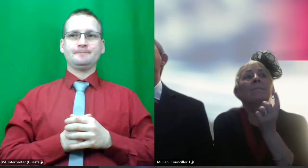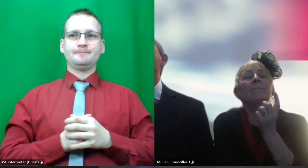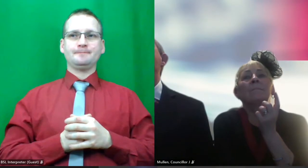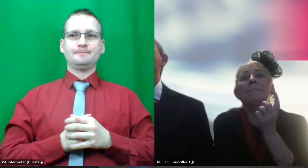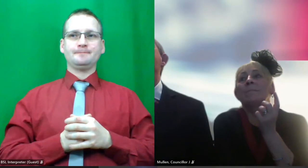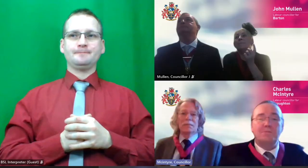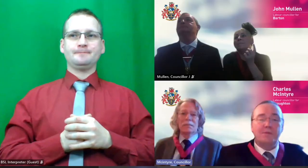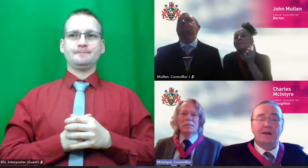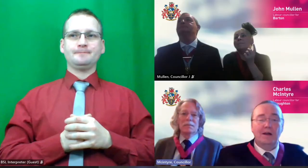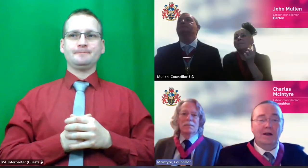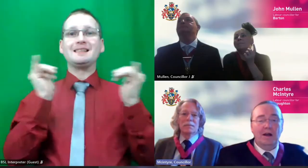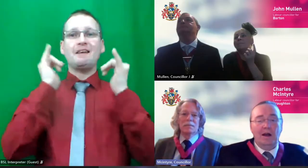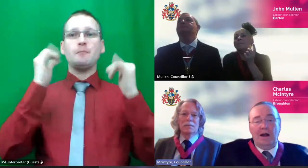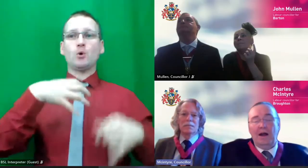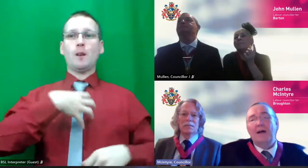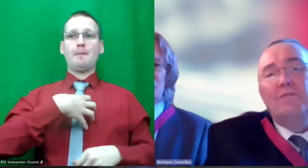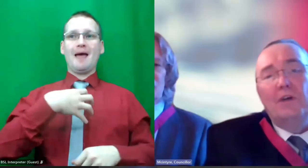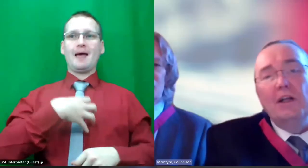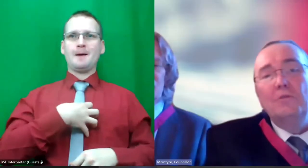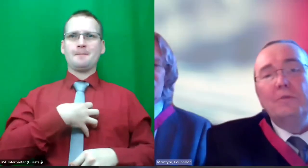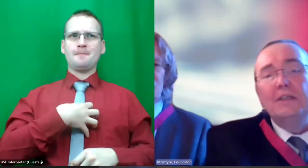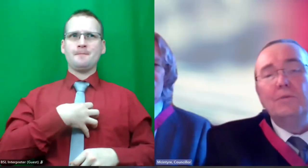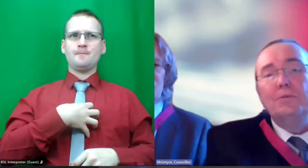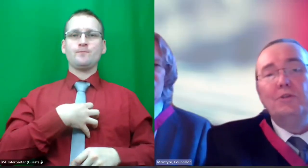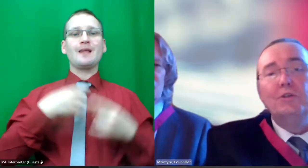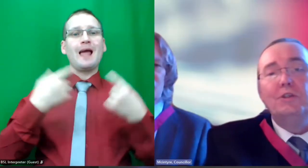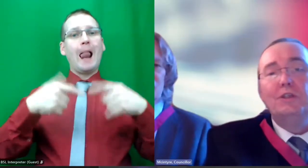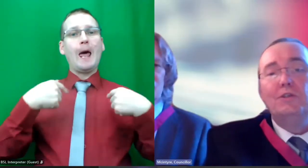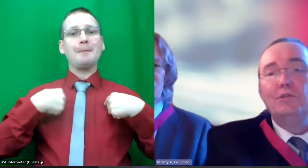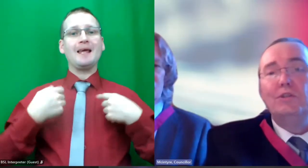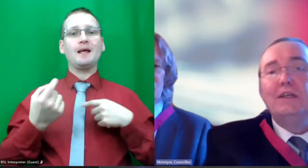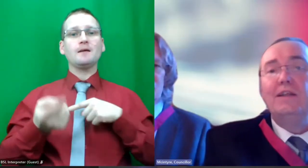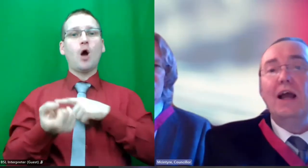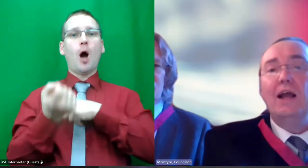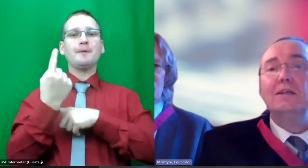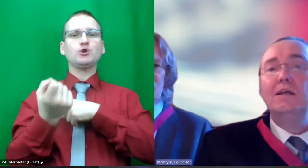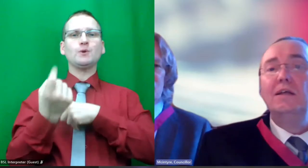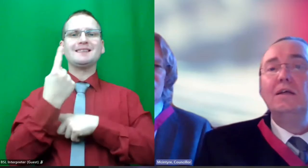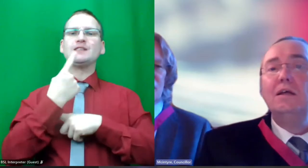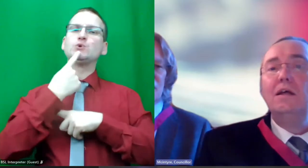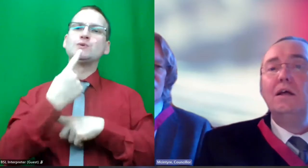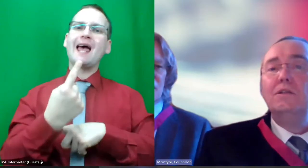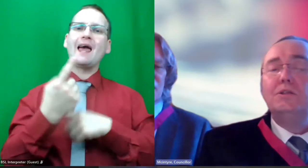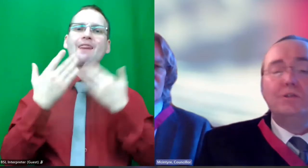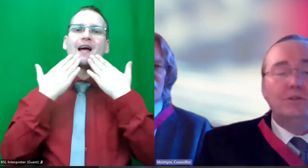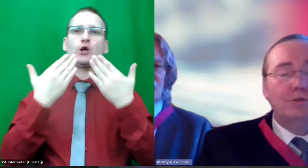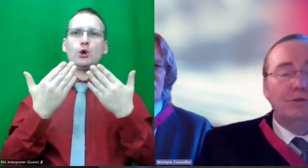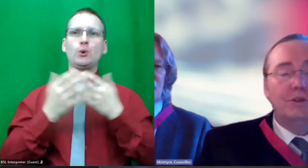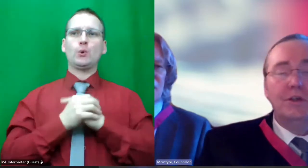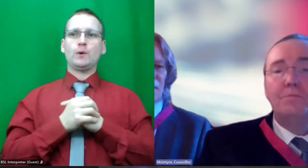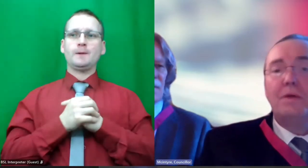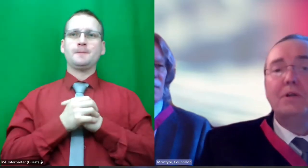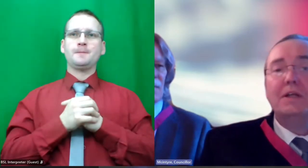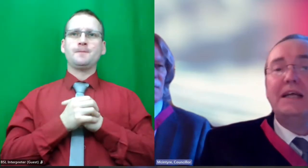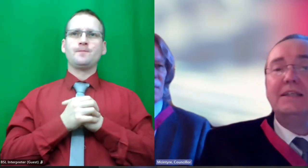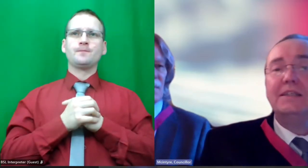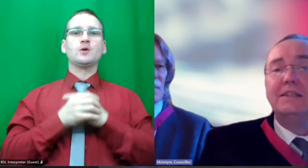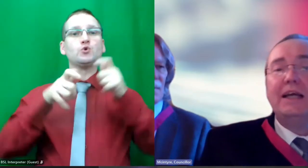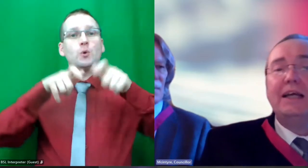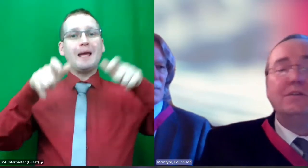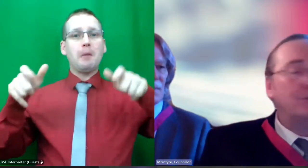Thank you, Mr. Ceremonial Mayor, for allowing me this opportunity to say thanks to the